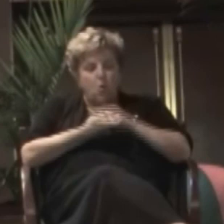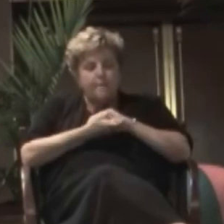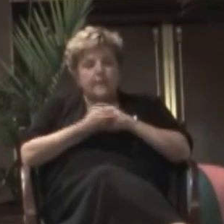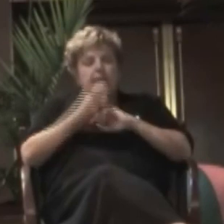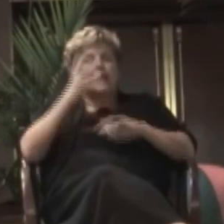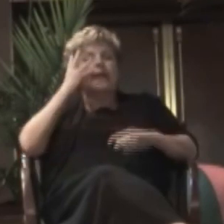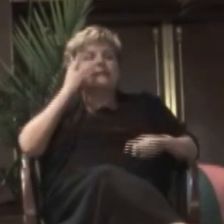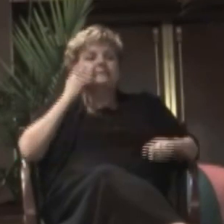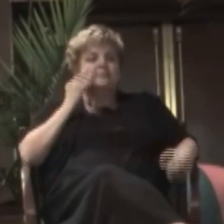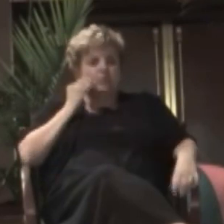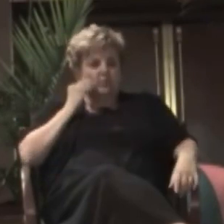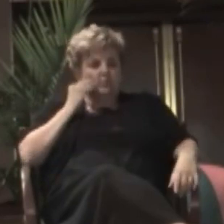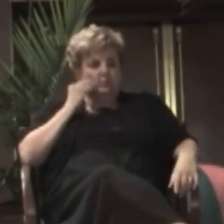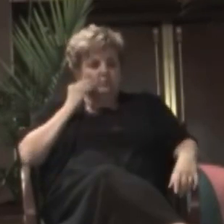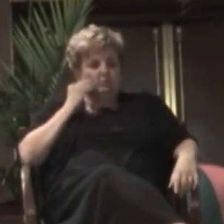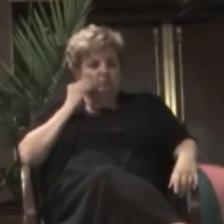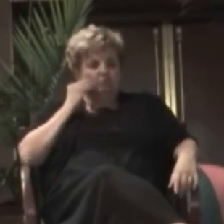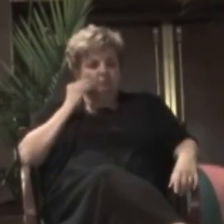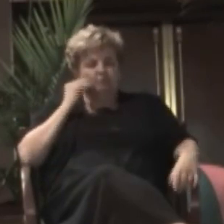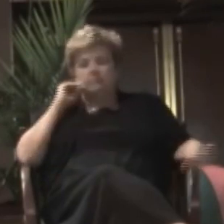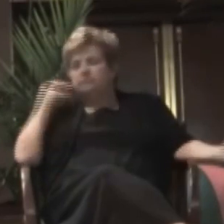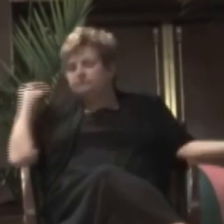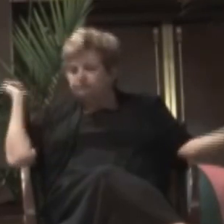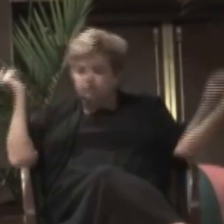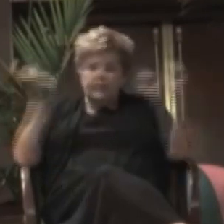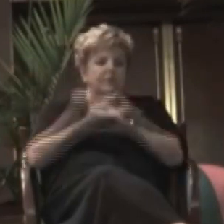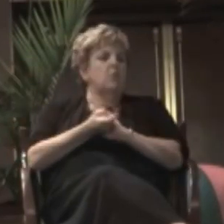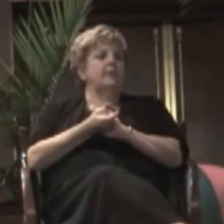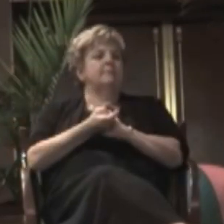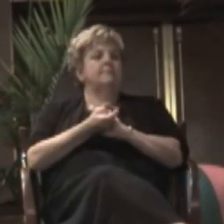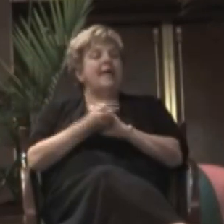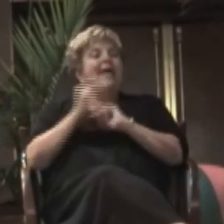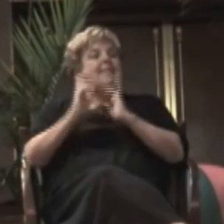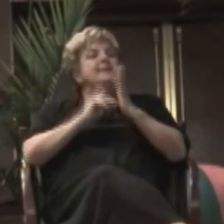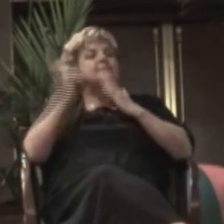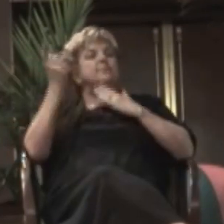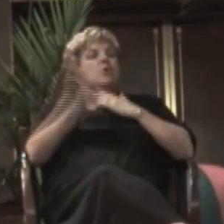custody penitentiary as it ever has anywhere. I was